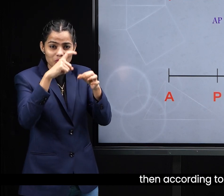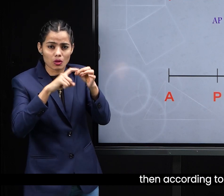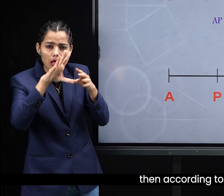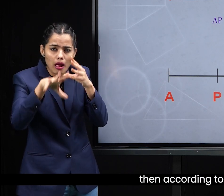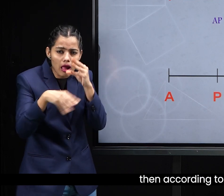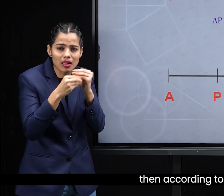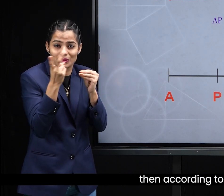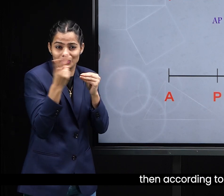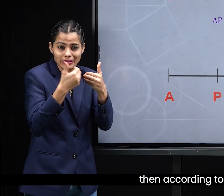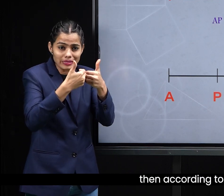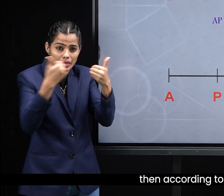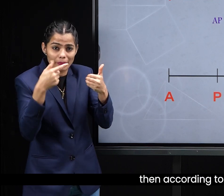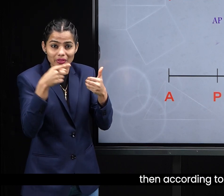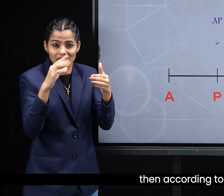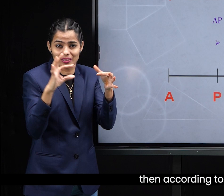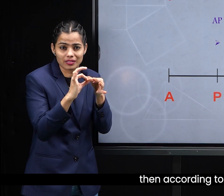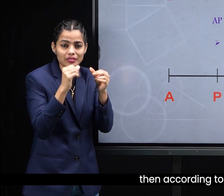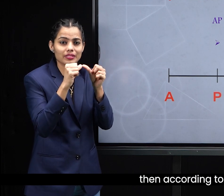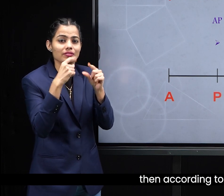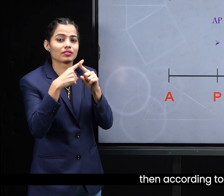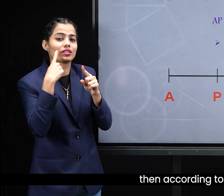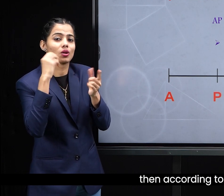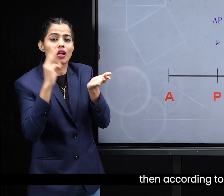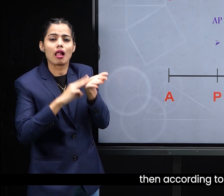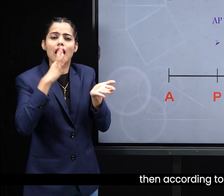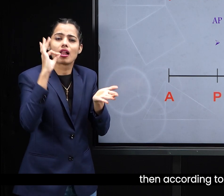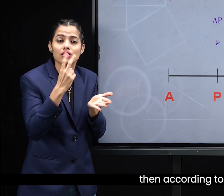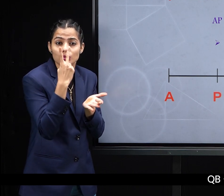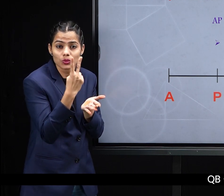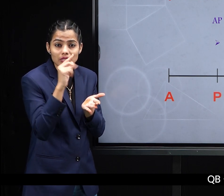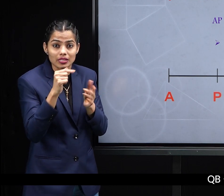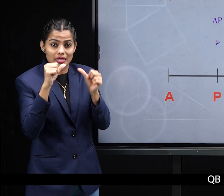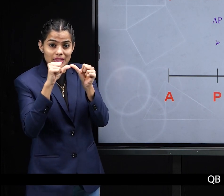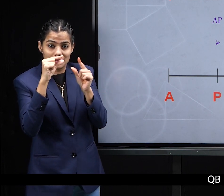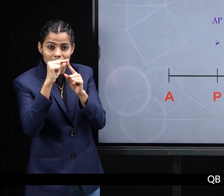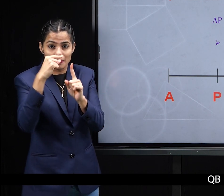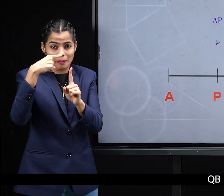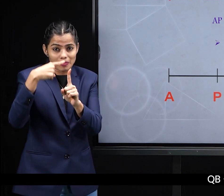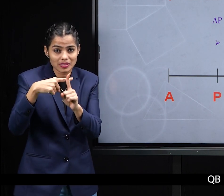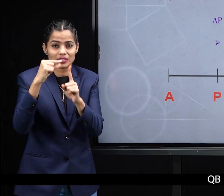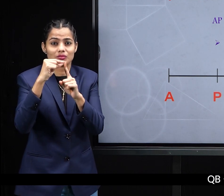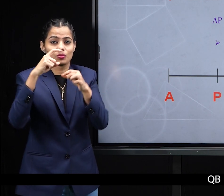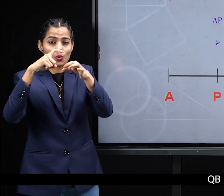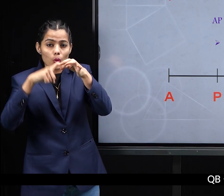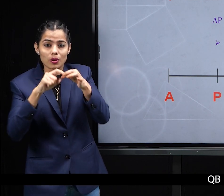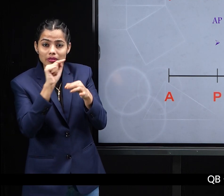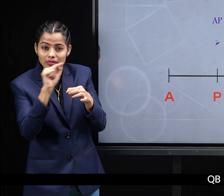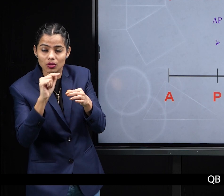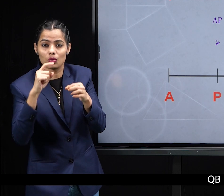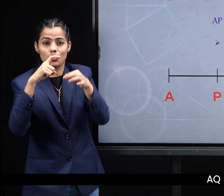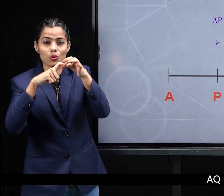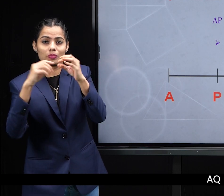then according to axiom 2, AP plus PQ is equal to QB plus